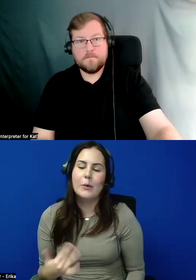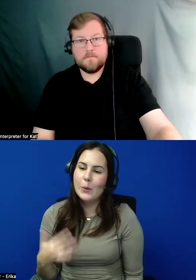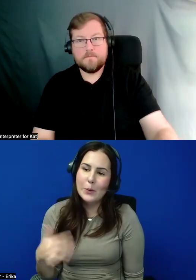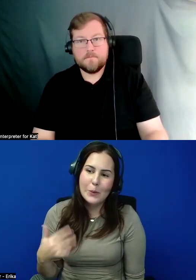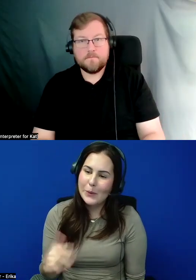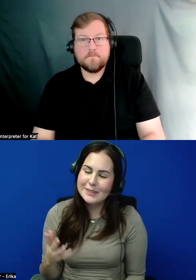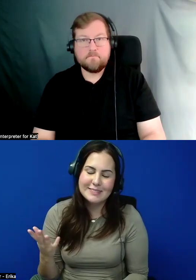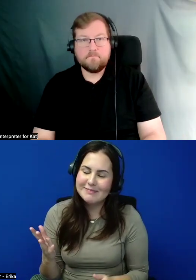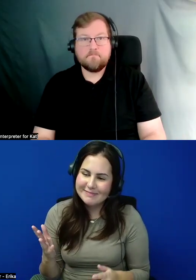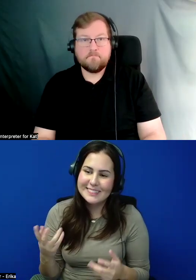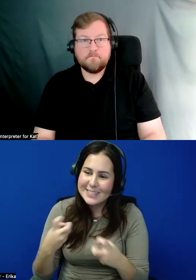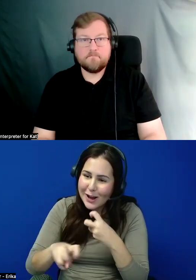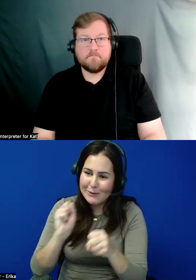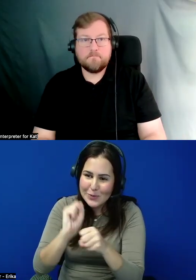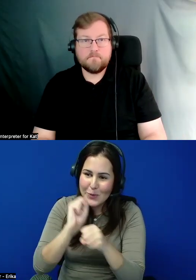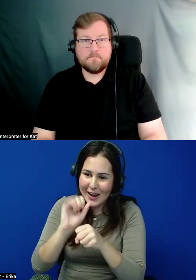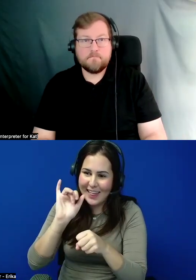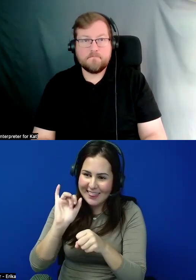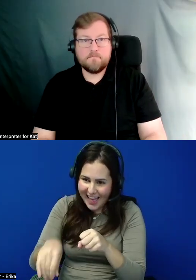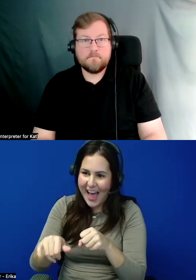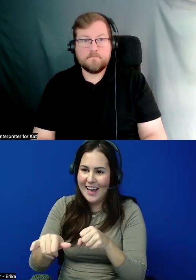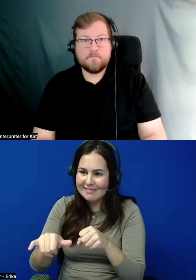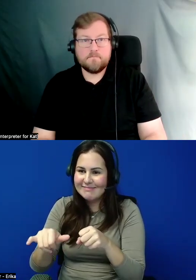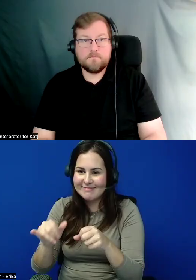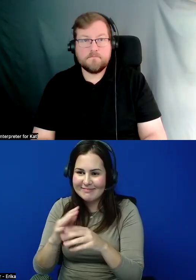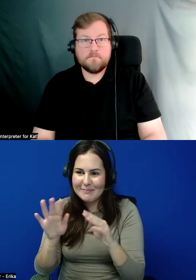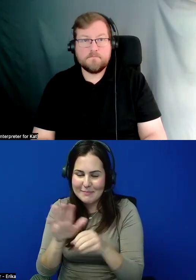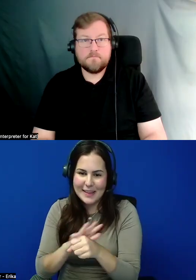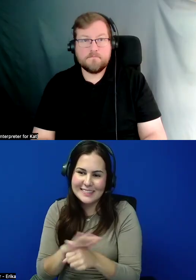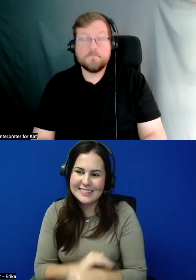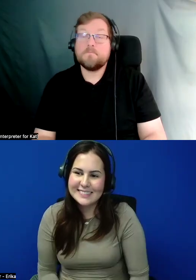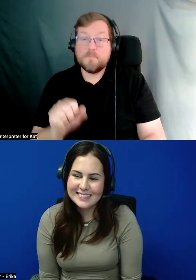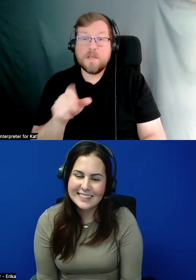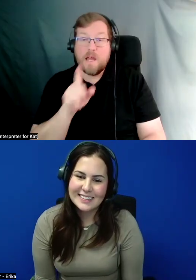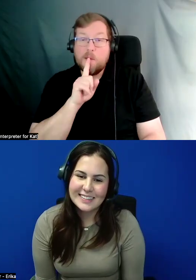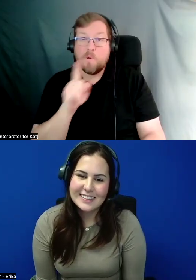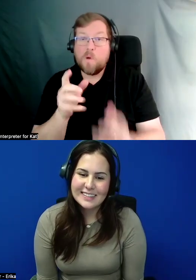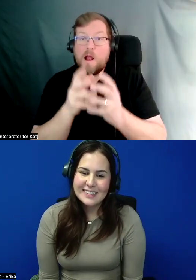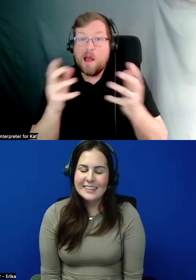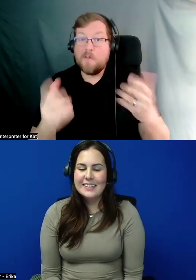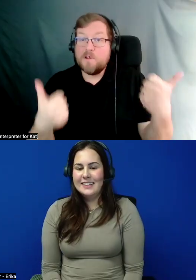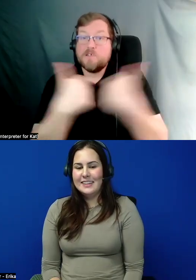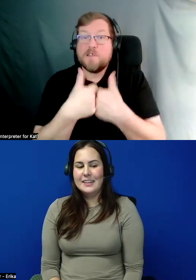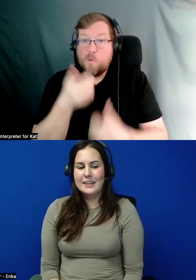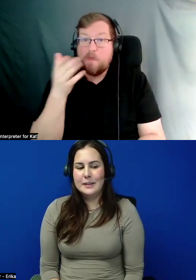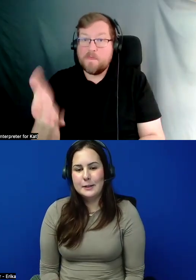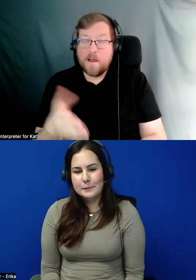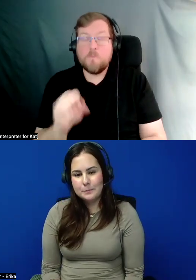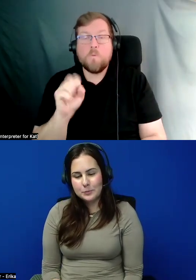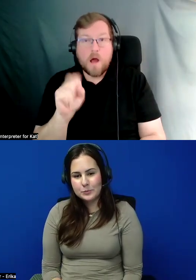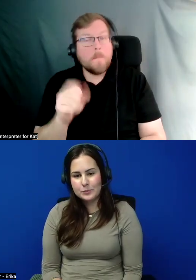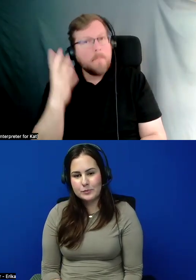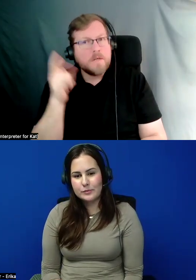in that space. Uh, Yeah, I'm but it sure there was were a lot. beautiful. I'm sure there were a lot of challenges with that movie because you